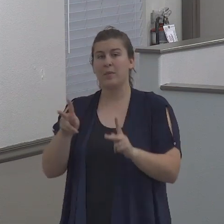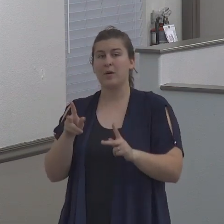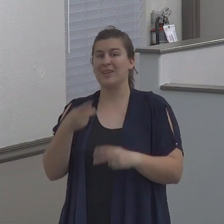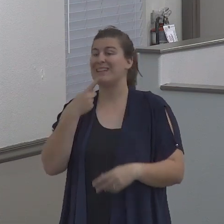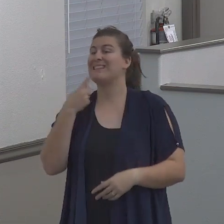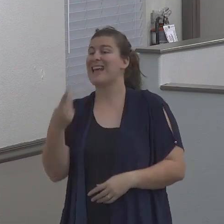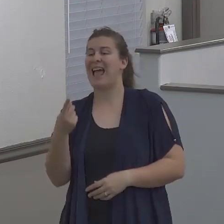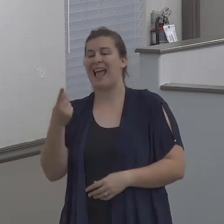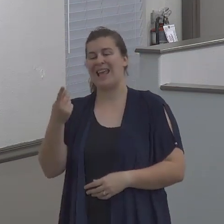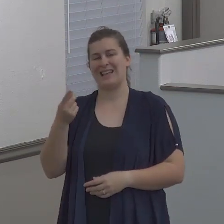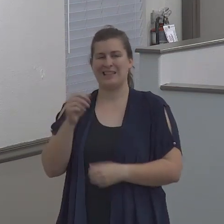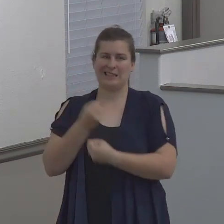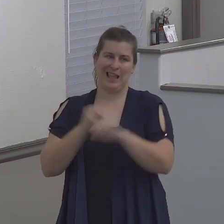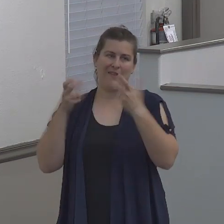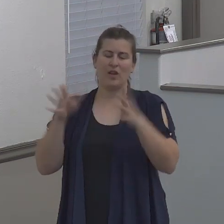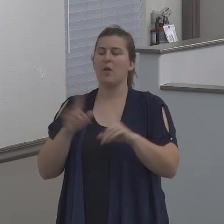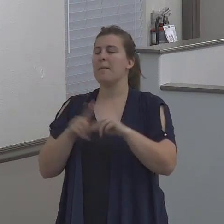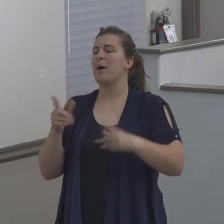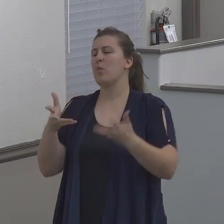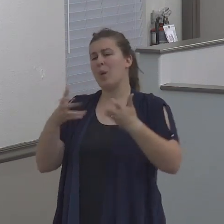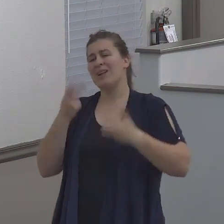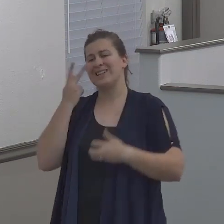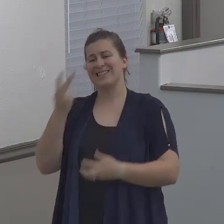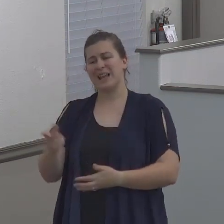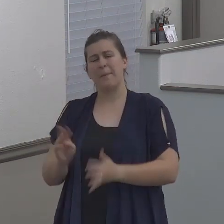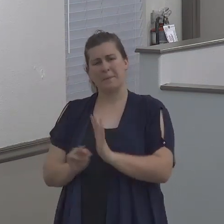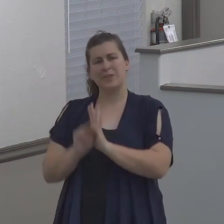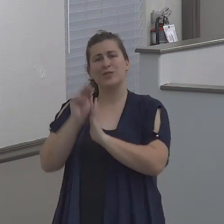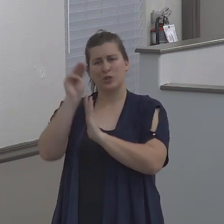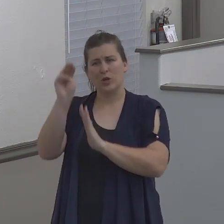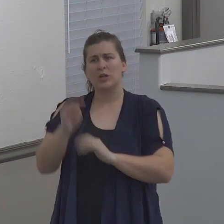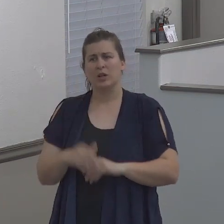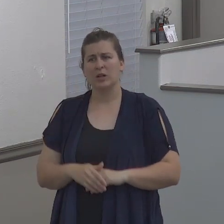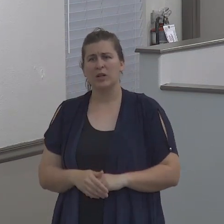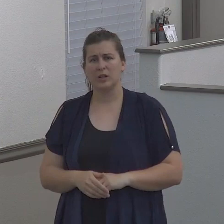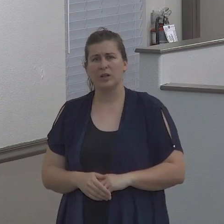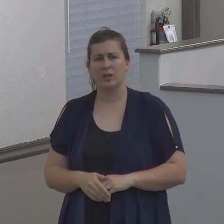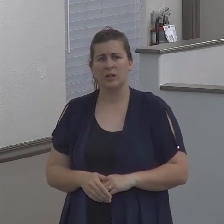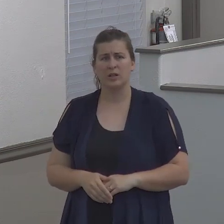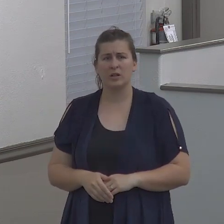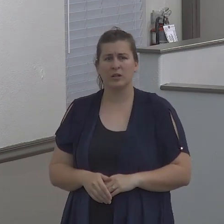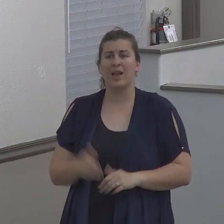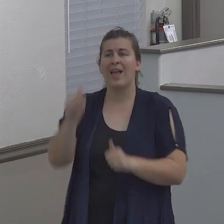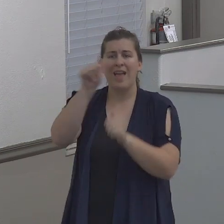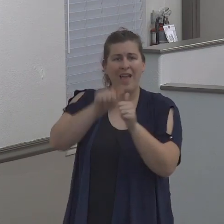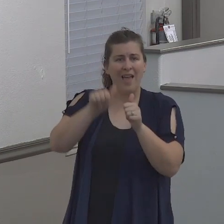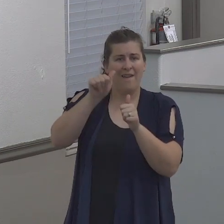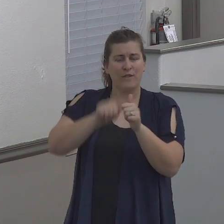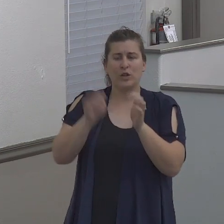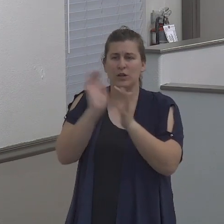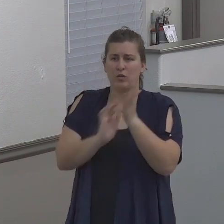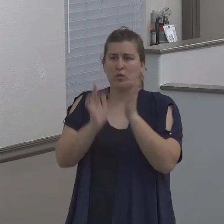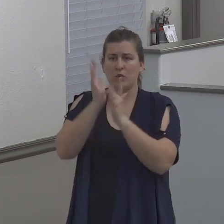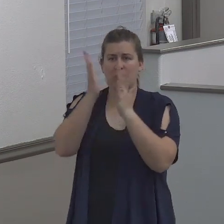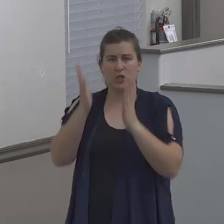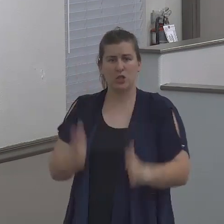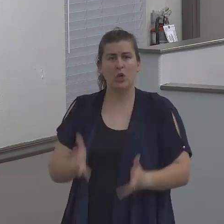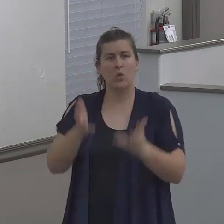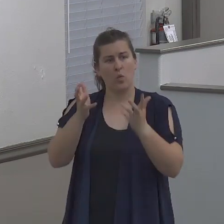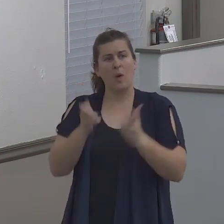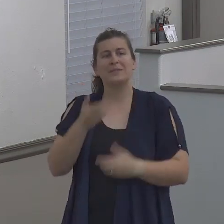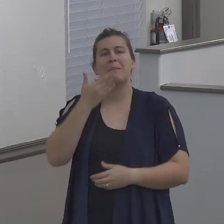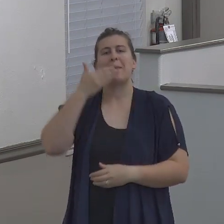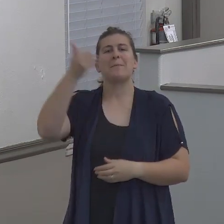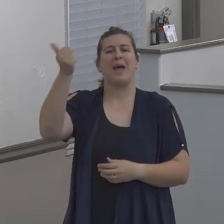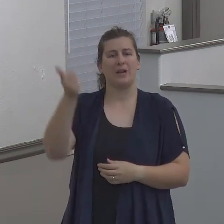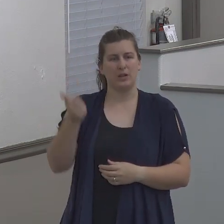There are others that claim to be saved we want to grow. We want to grow.